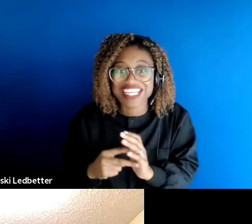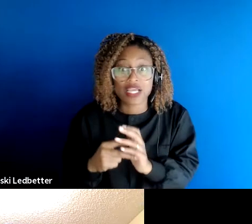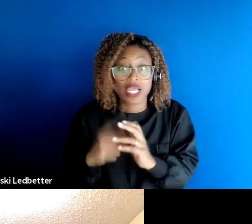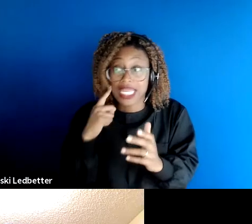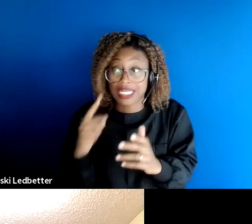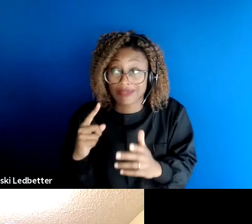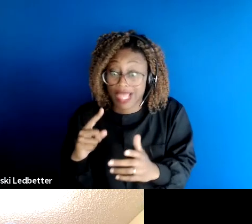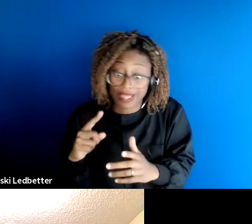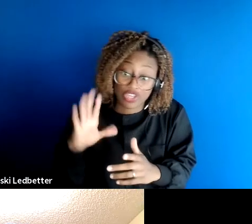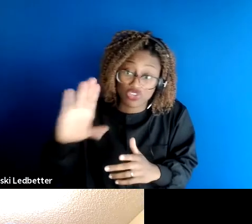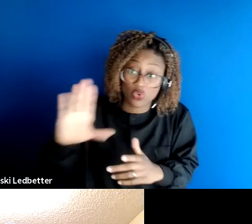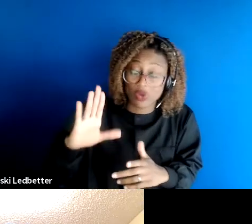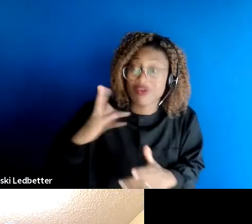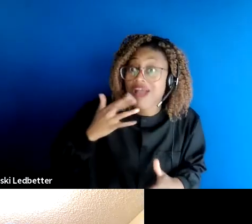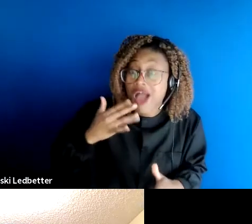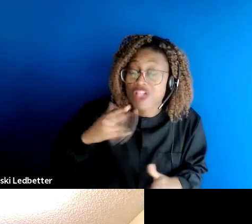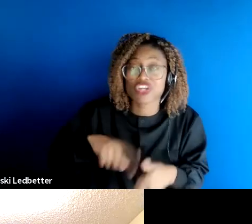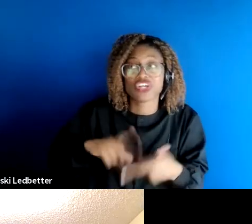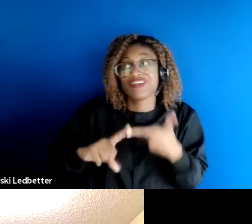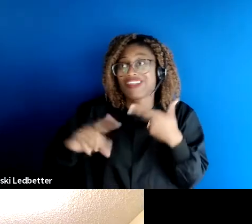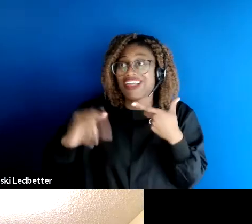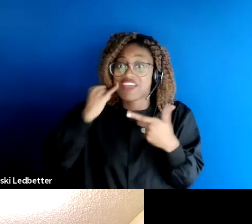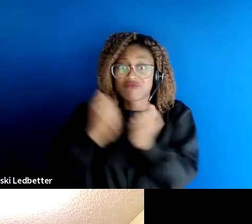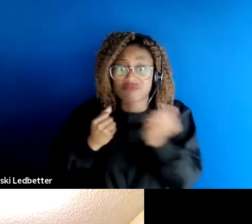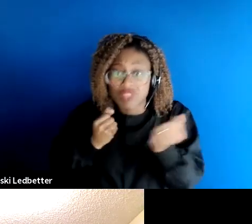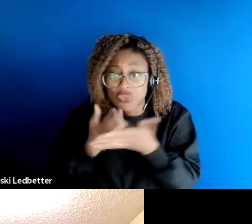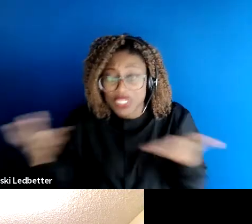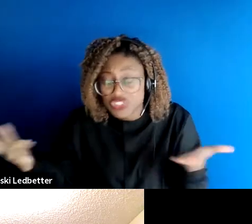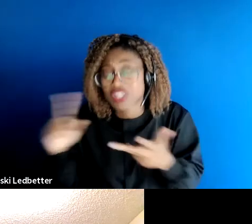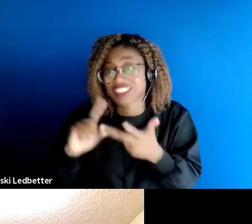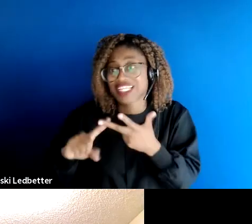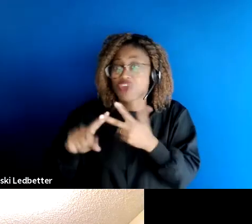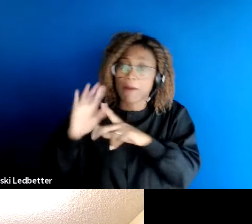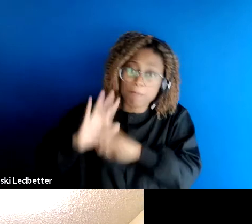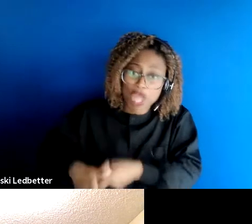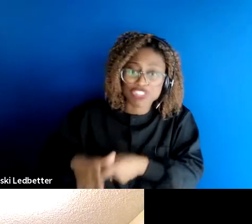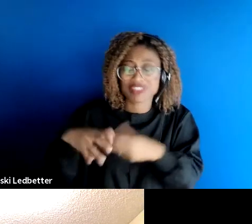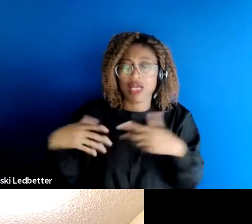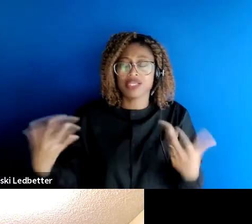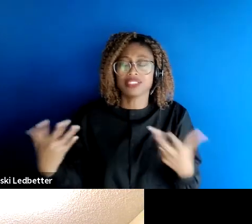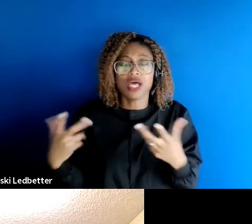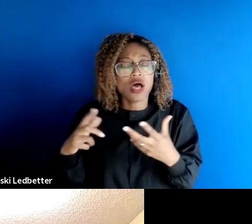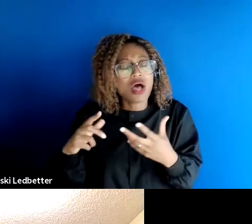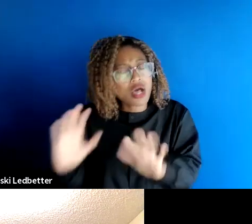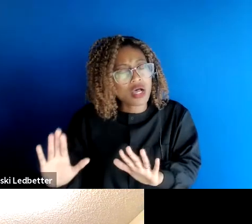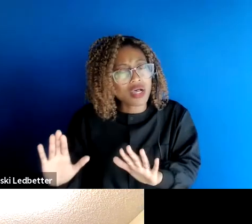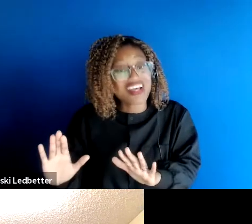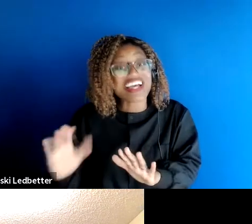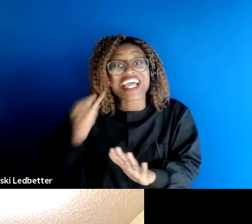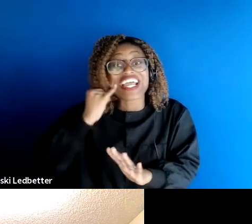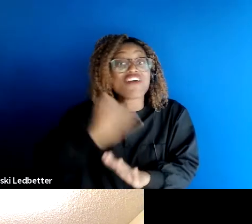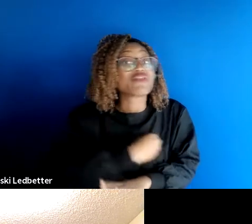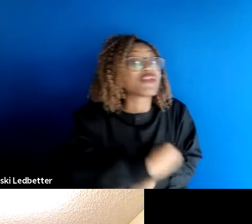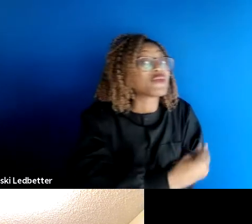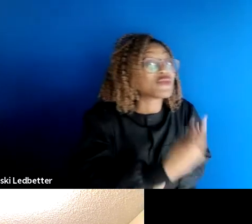gender, equity work as a person who's under resourced or unresourced. And so they're like, if we are have the privilege of